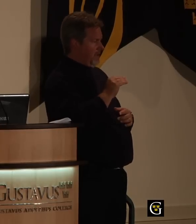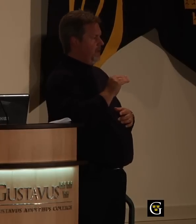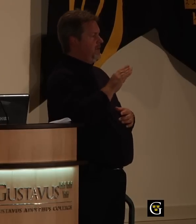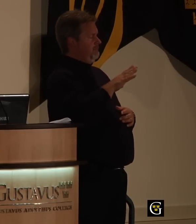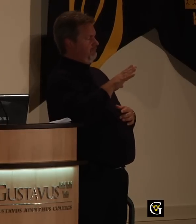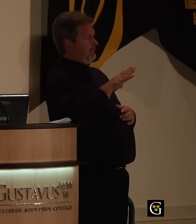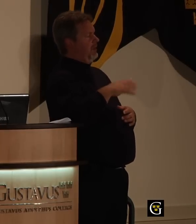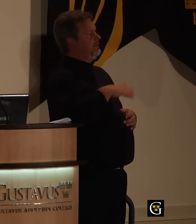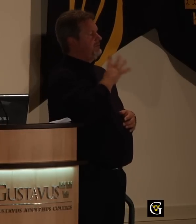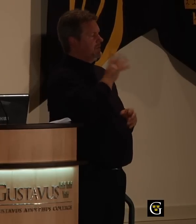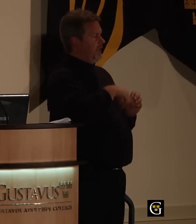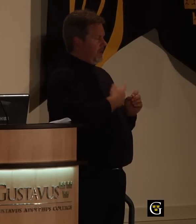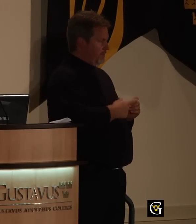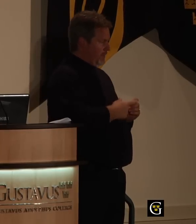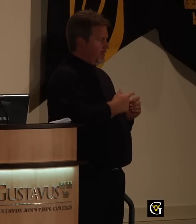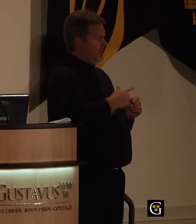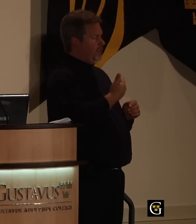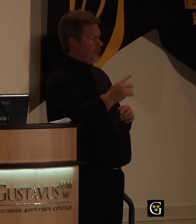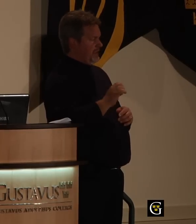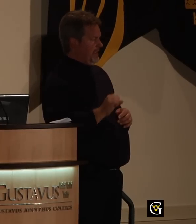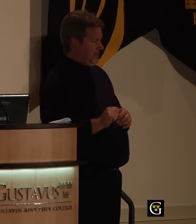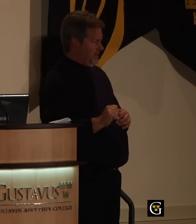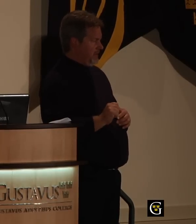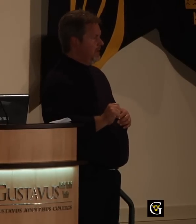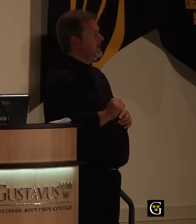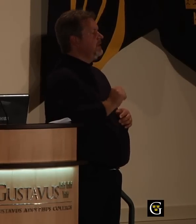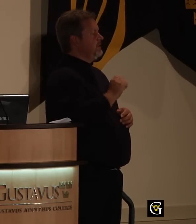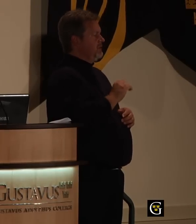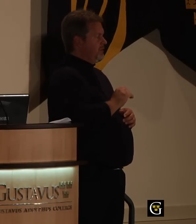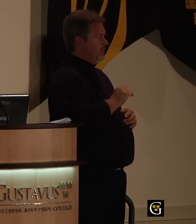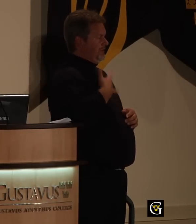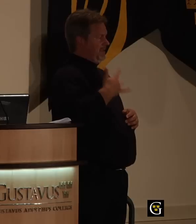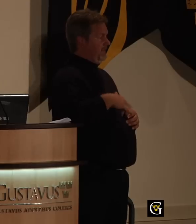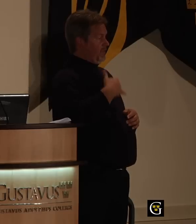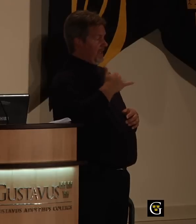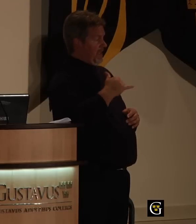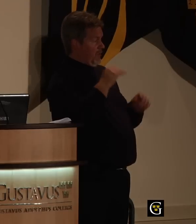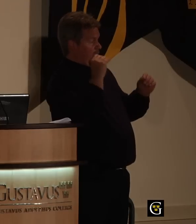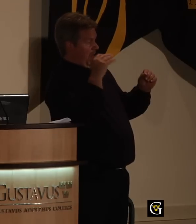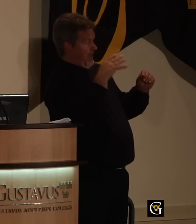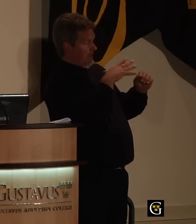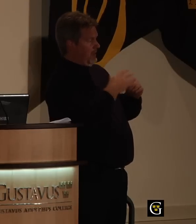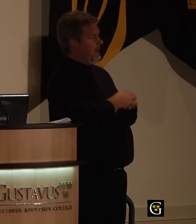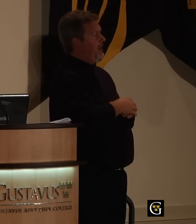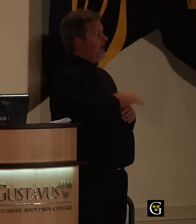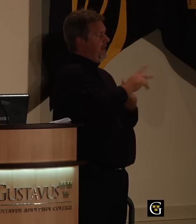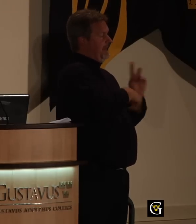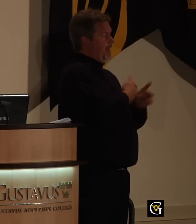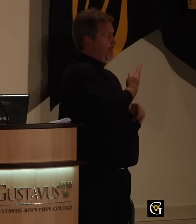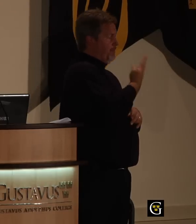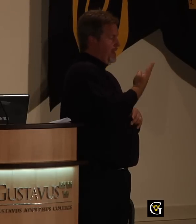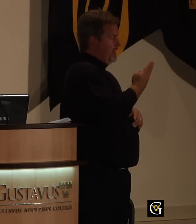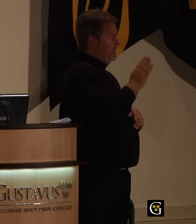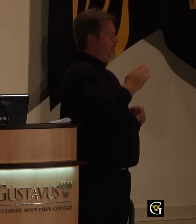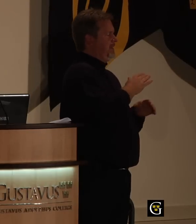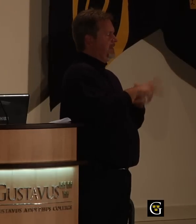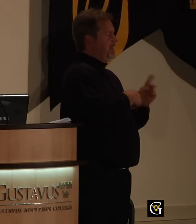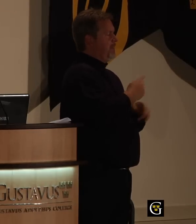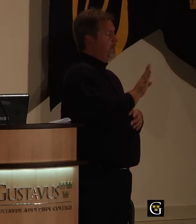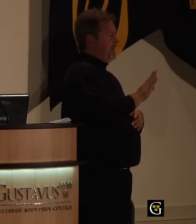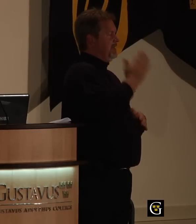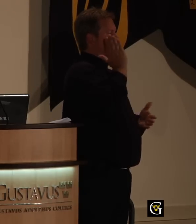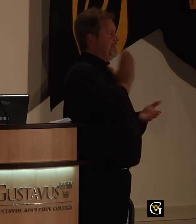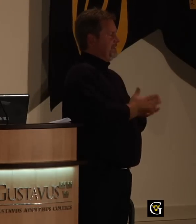So you can shine a yellow light at a set of neurons, and the neurons of type B will start firing. So